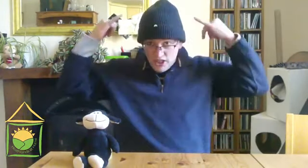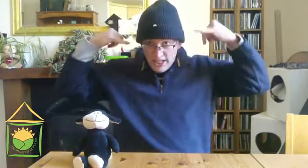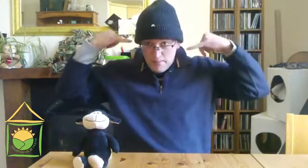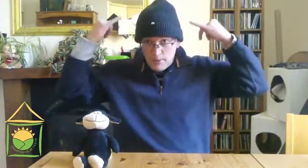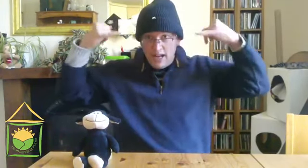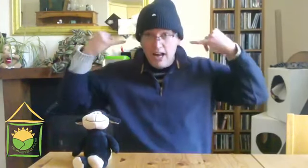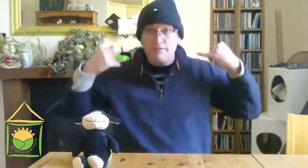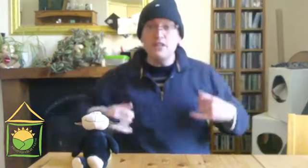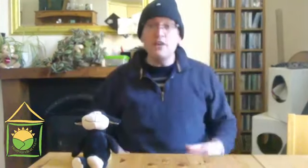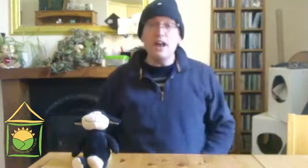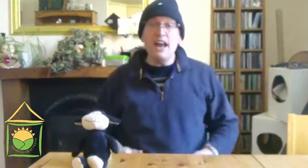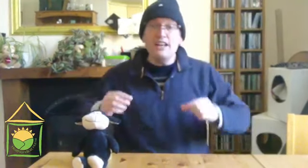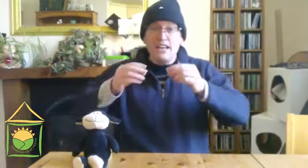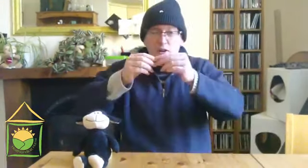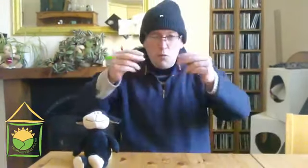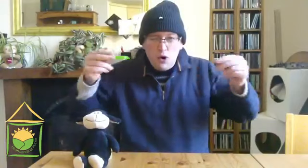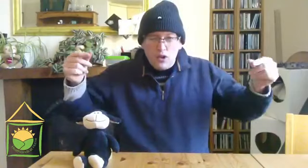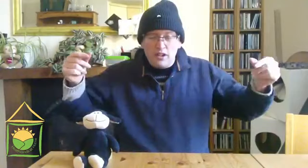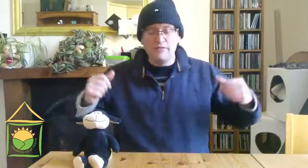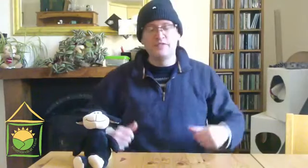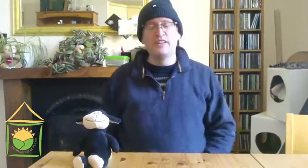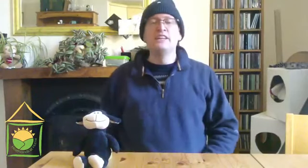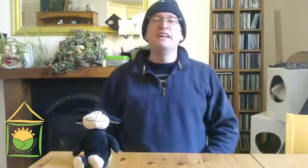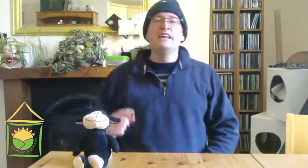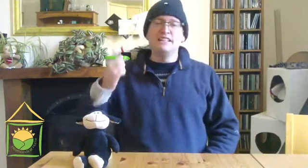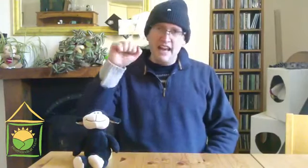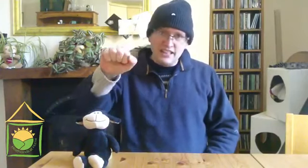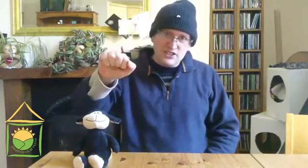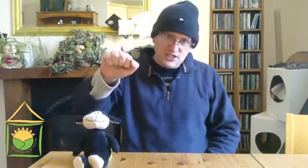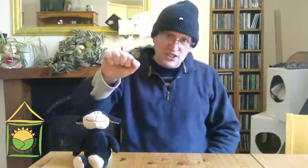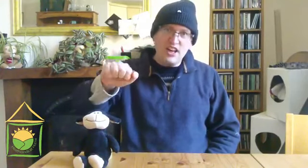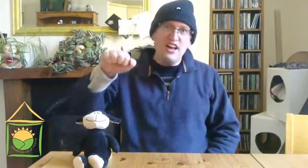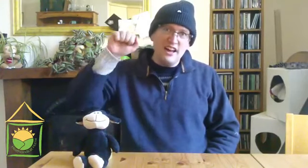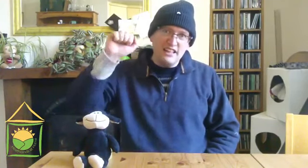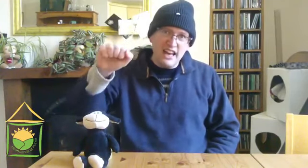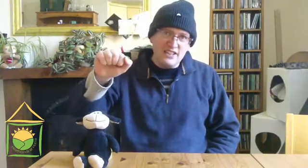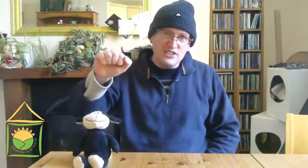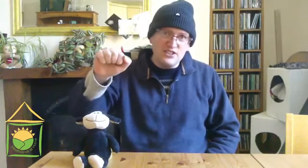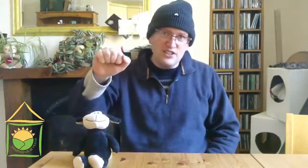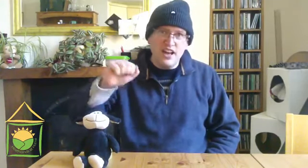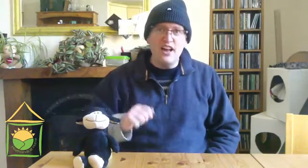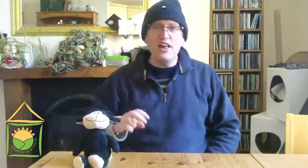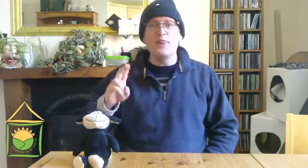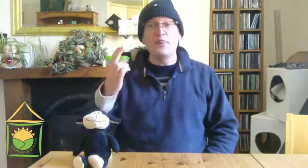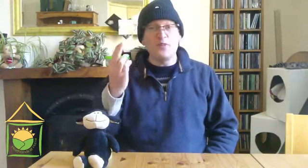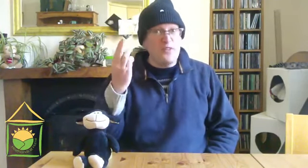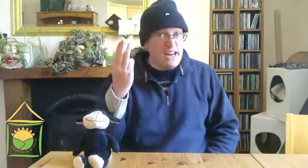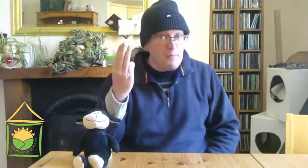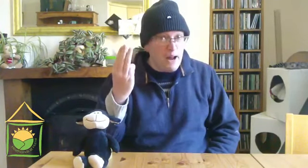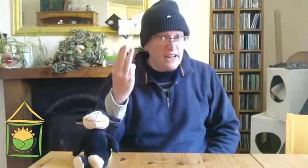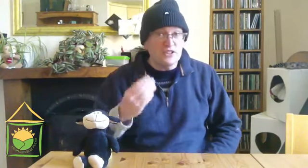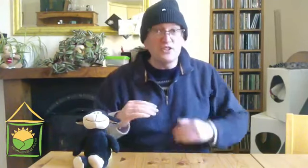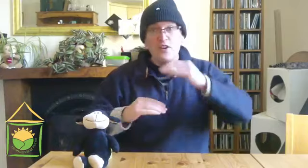sheep, have you any wool? Yes, sir, yes, sir. Three bags